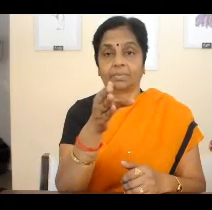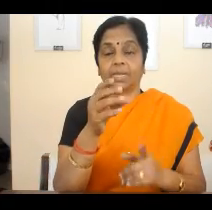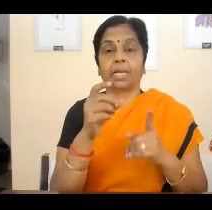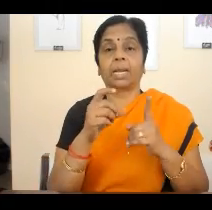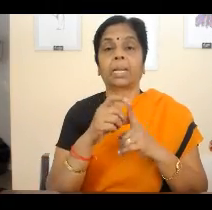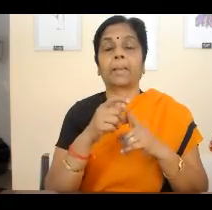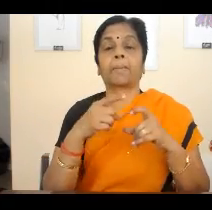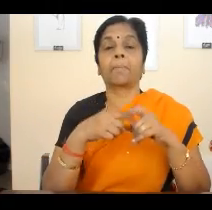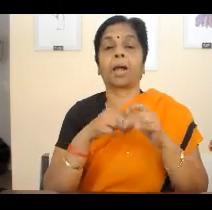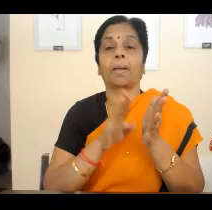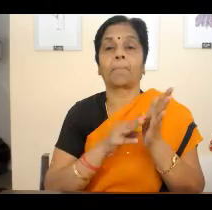Department of Personnel